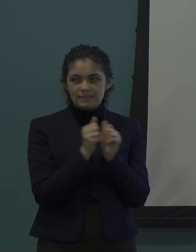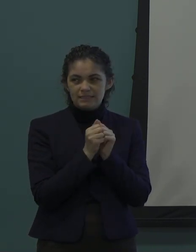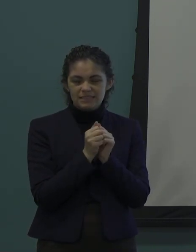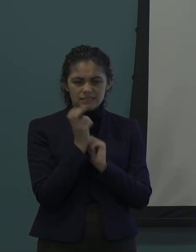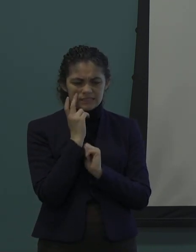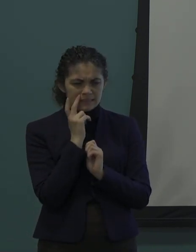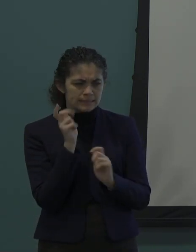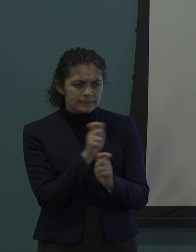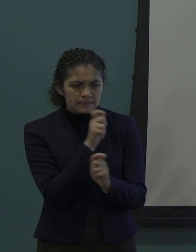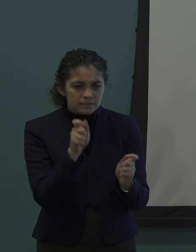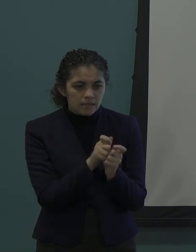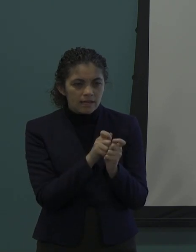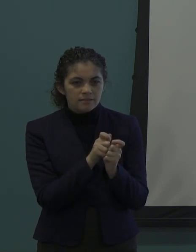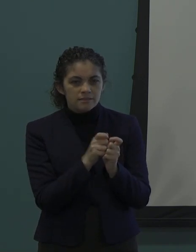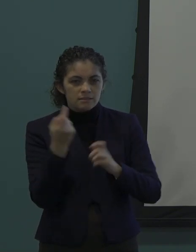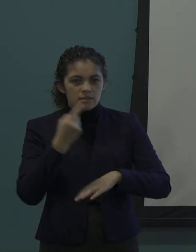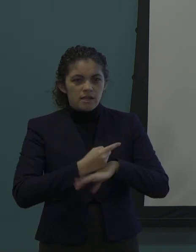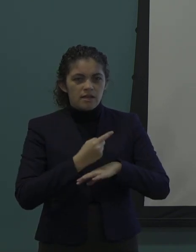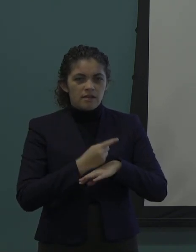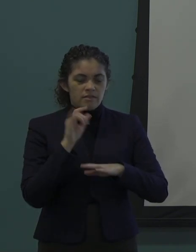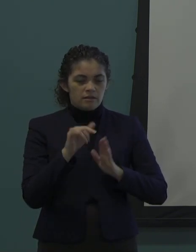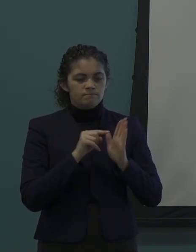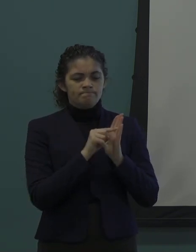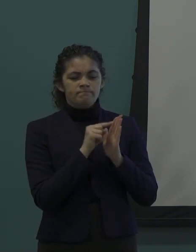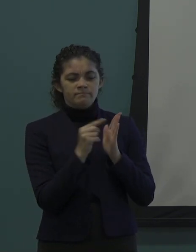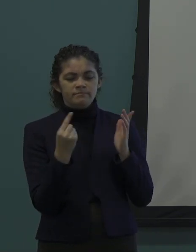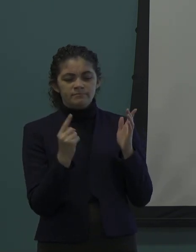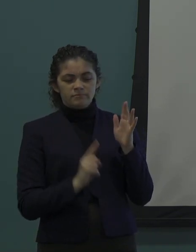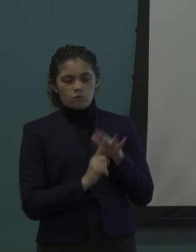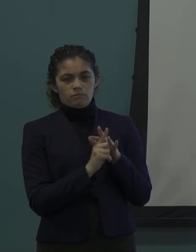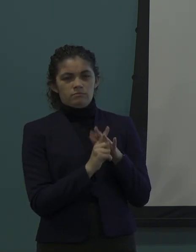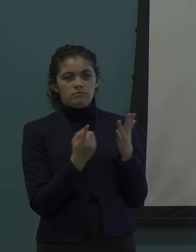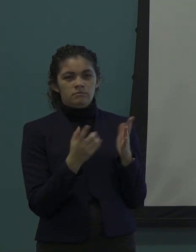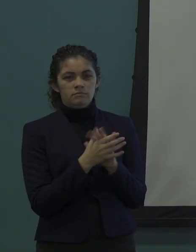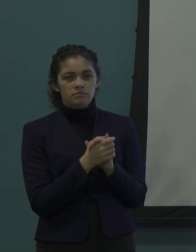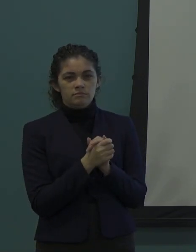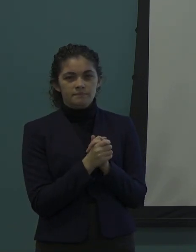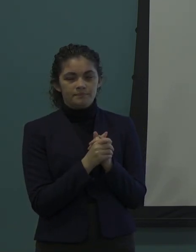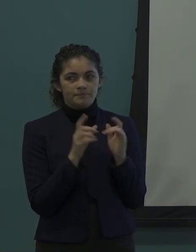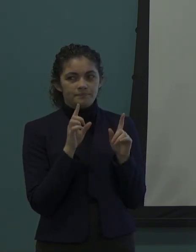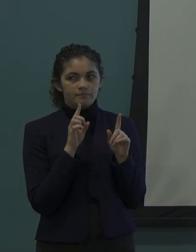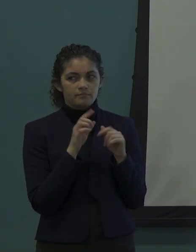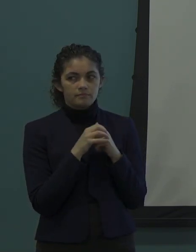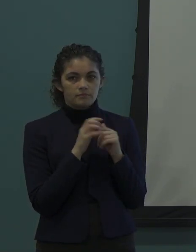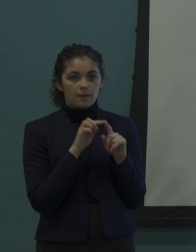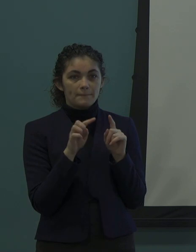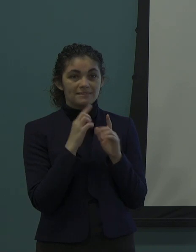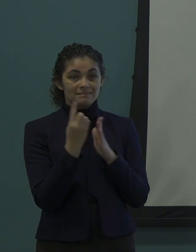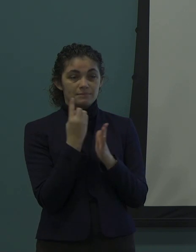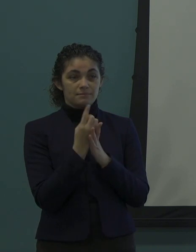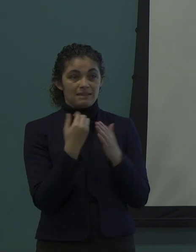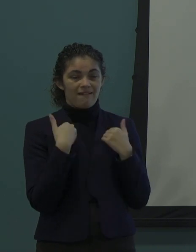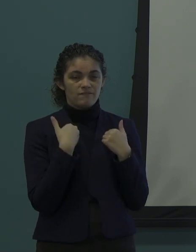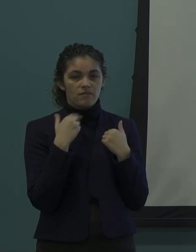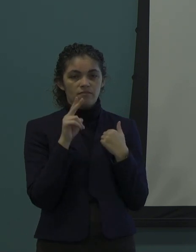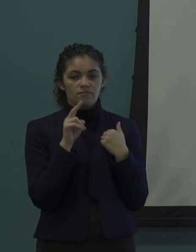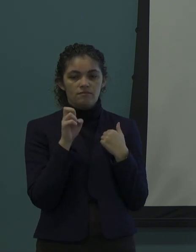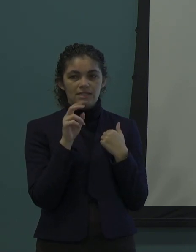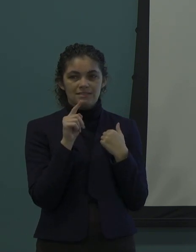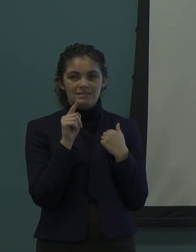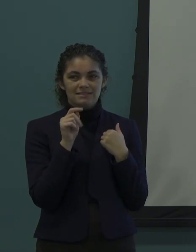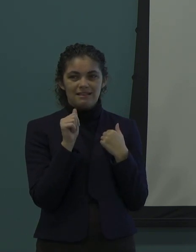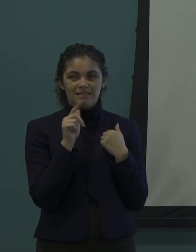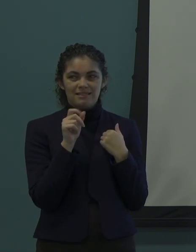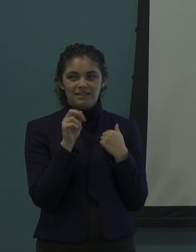pin down the exact date of symptom onset, but in some cases, people are on a ventilator or their